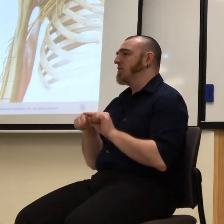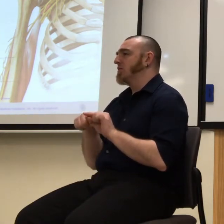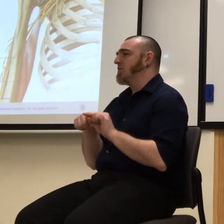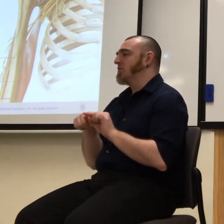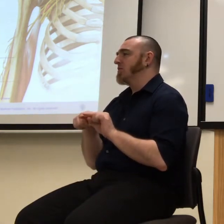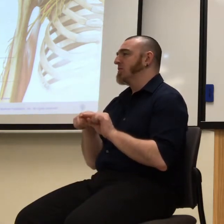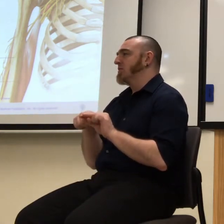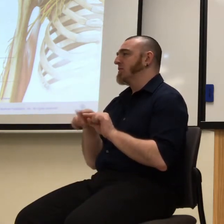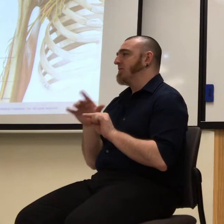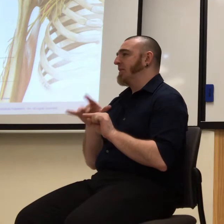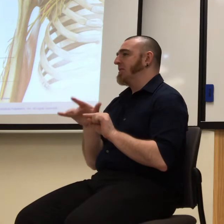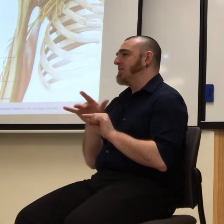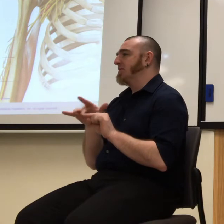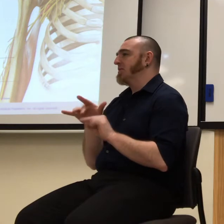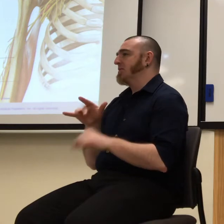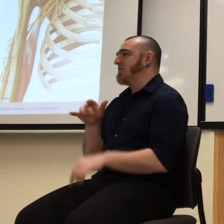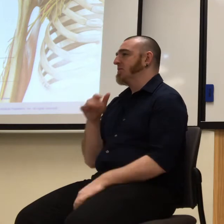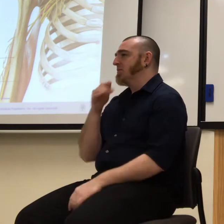this